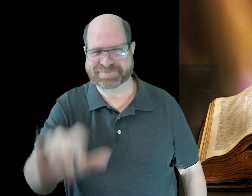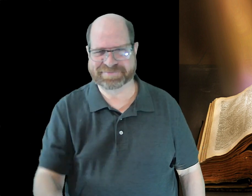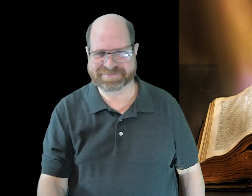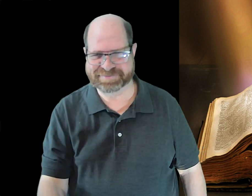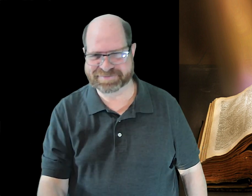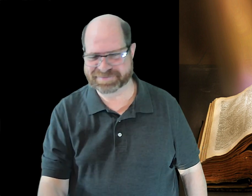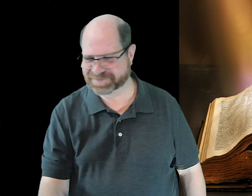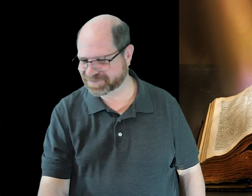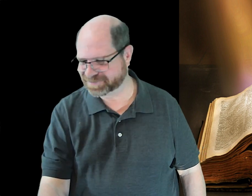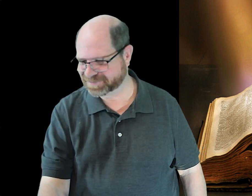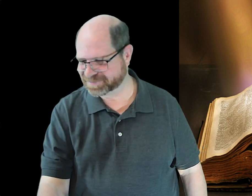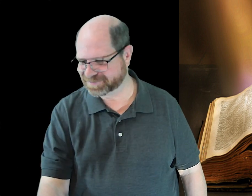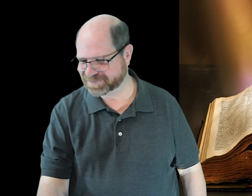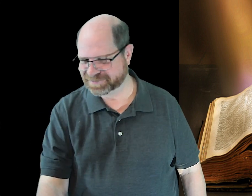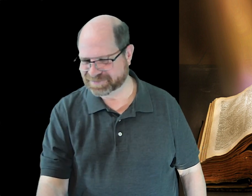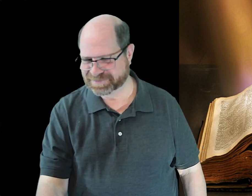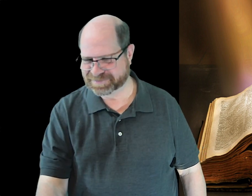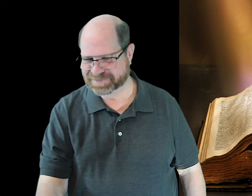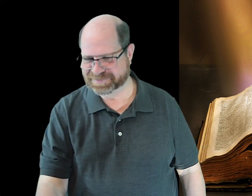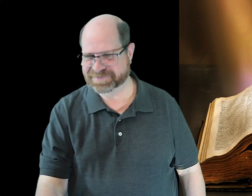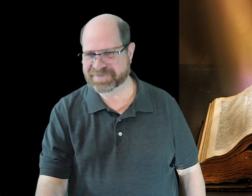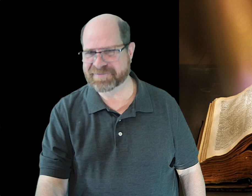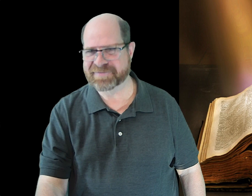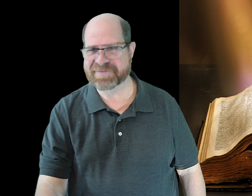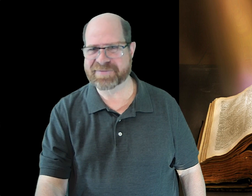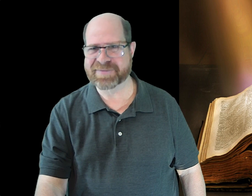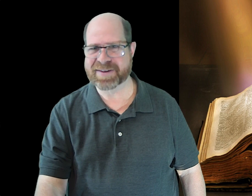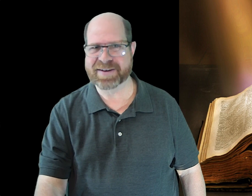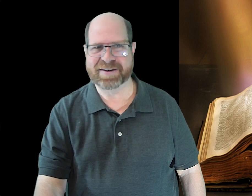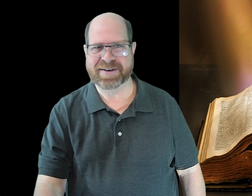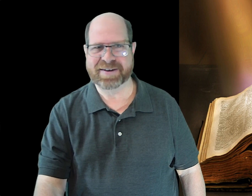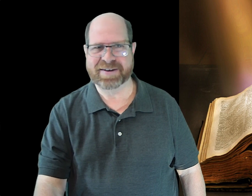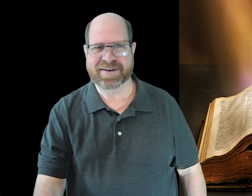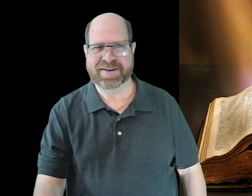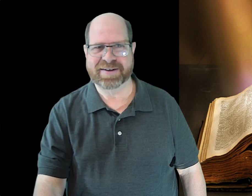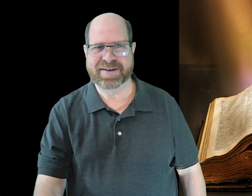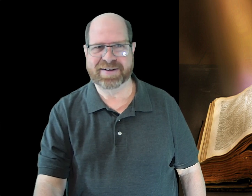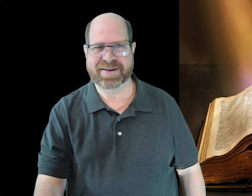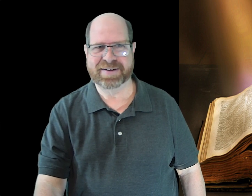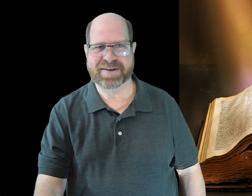Tuesday. A Russian airstrike hits, even though it's unclear what they struck.